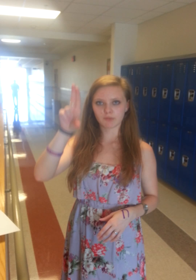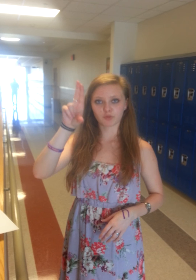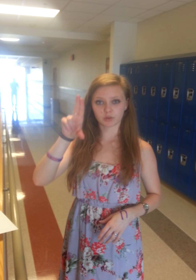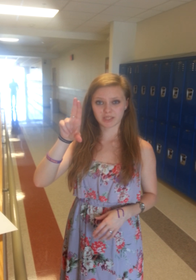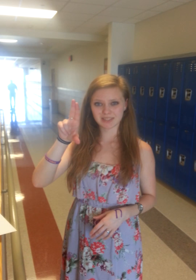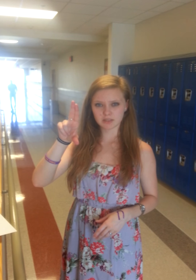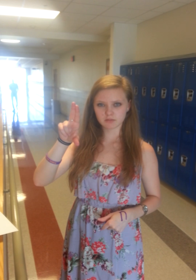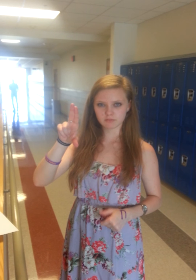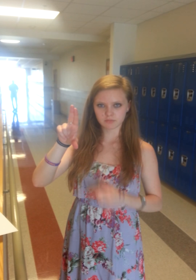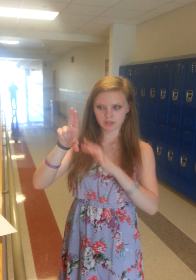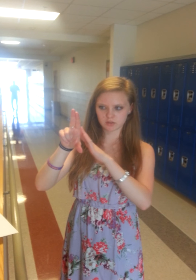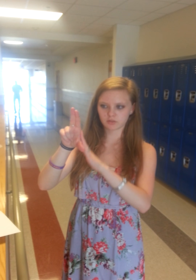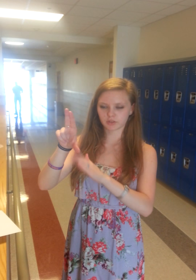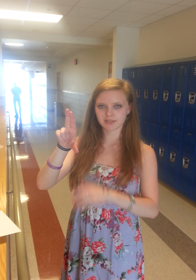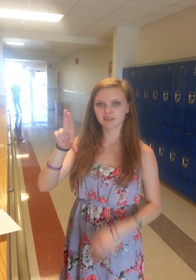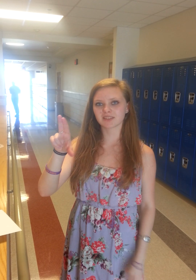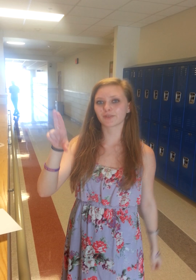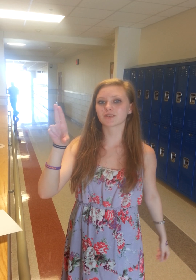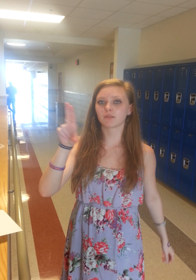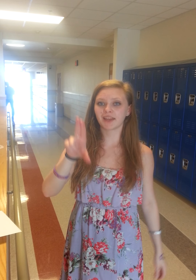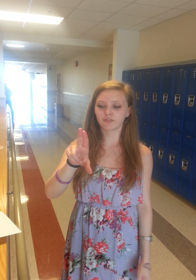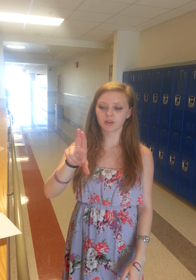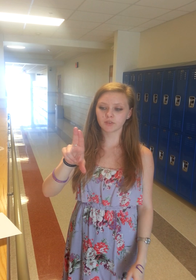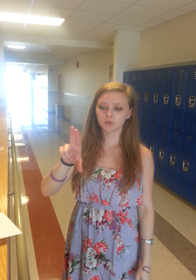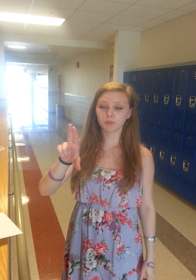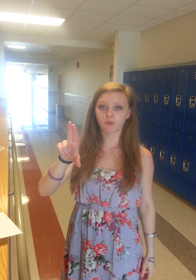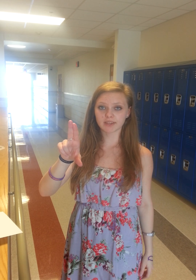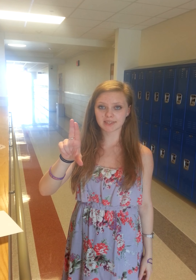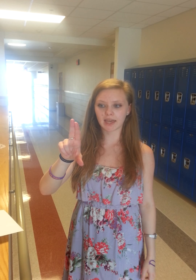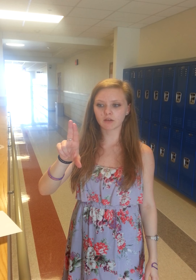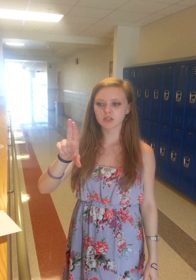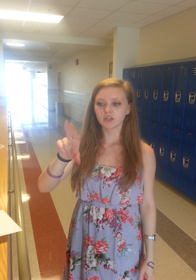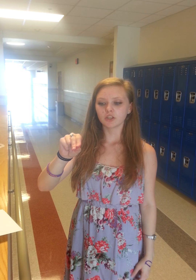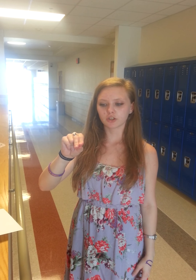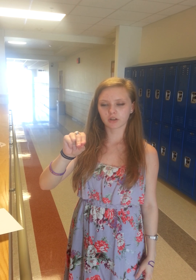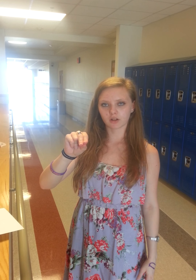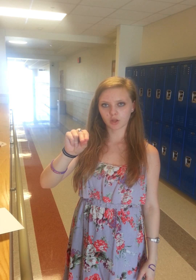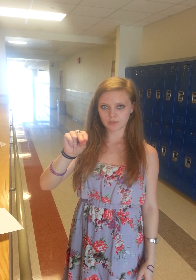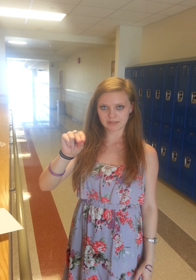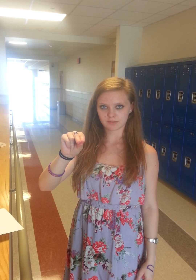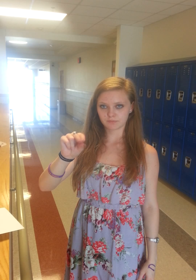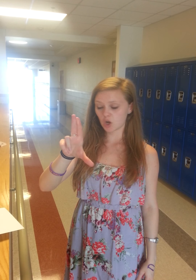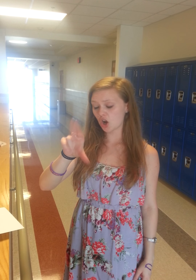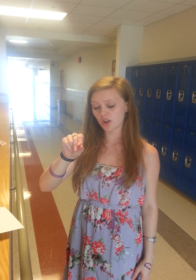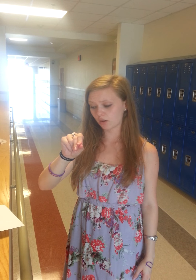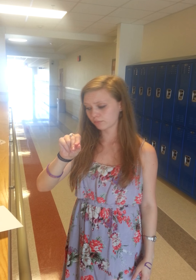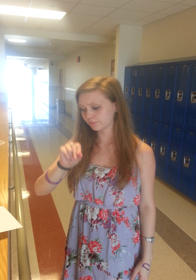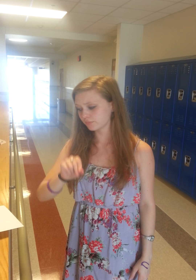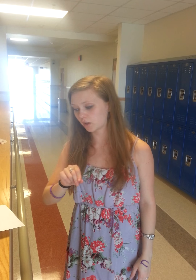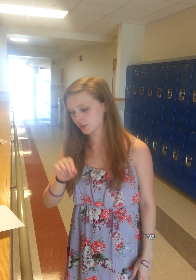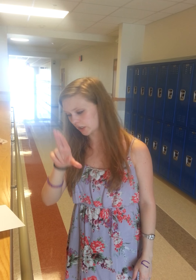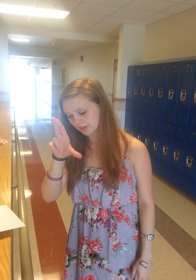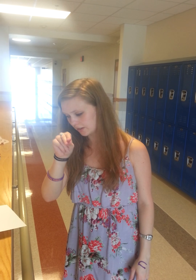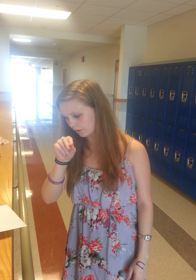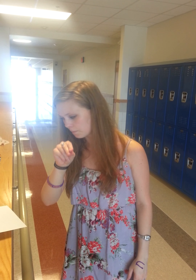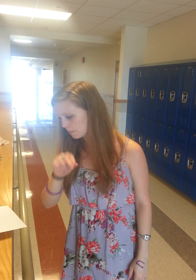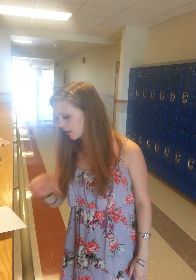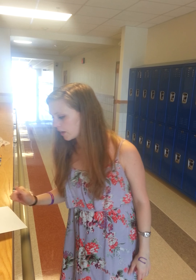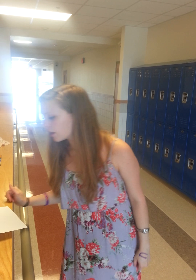for listen as you did for listen, except for it's going to be in front of you, palm facing out. You're going to close it. No. While shaking your head no. It